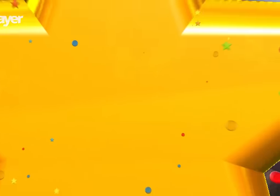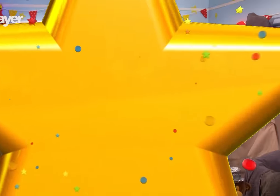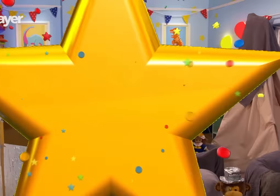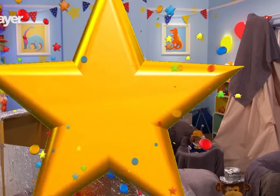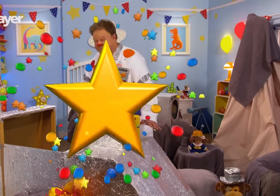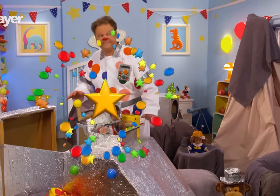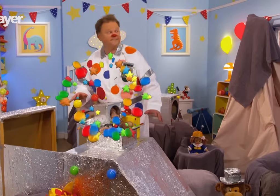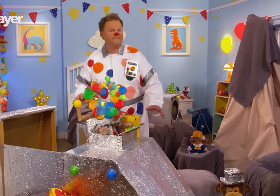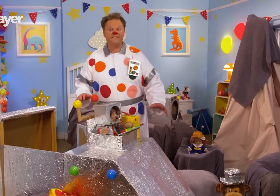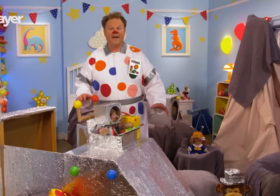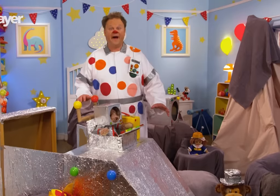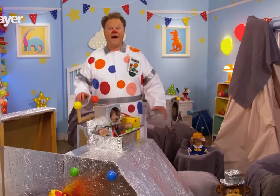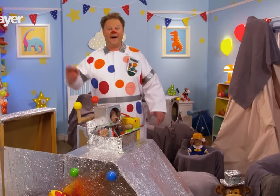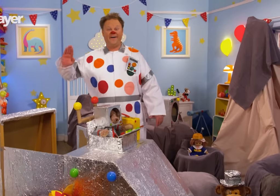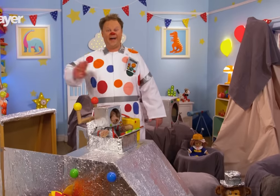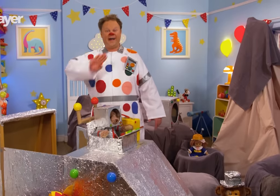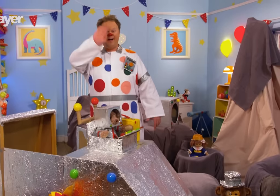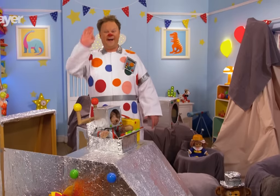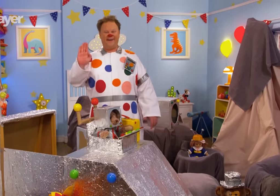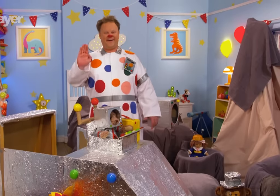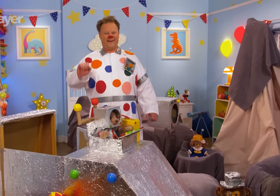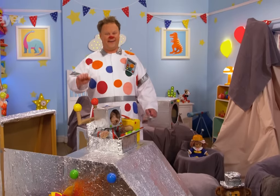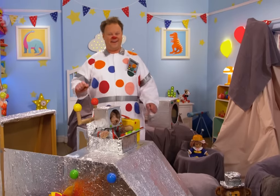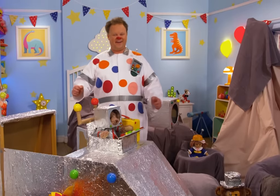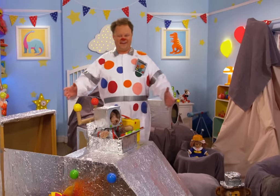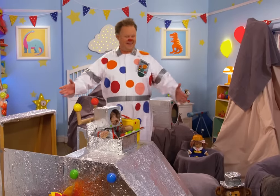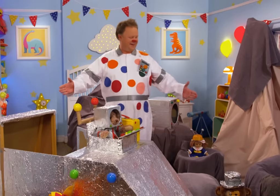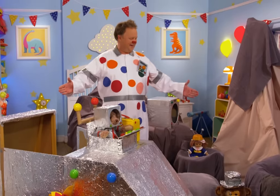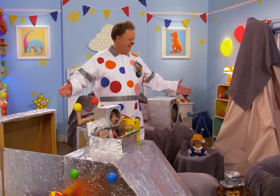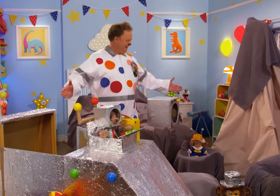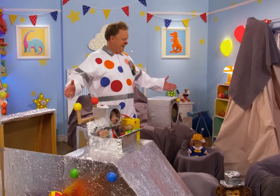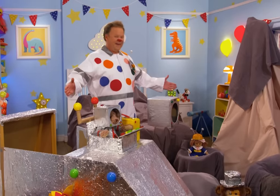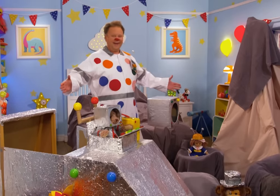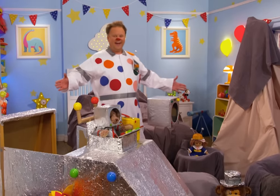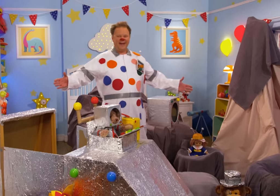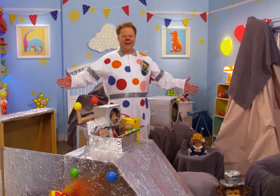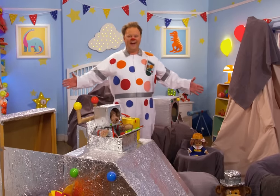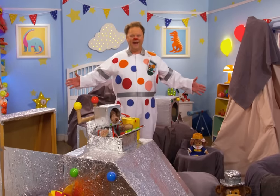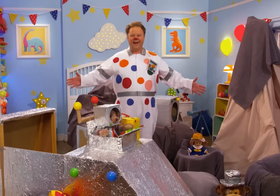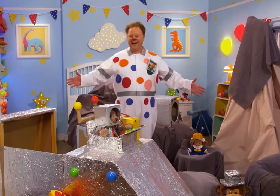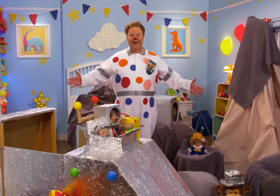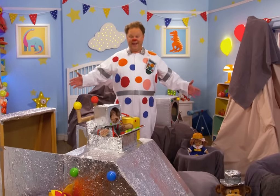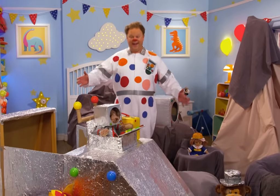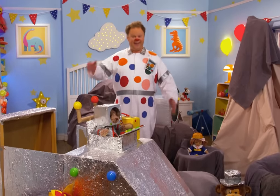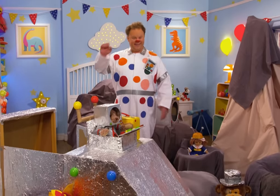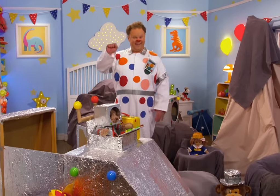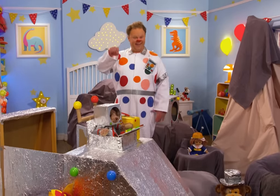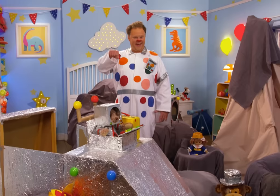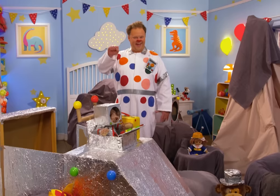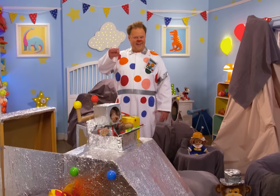Hello, Mr. Tumble. Oh, hello! Wow, is that your spaceship, Mr. Tumble?